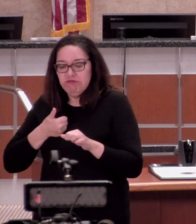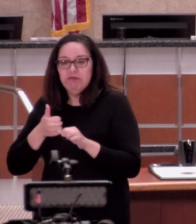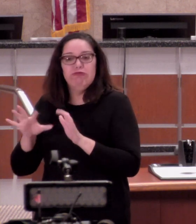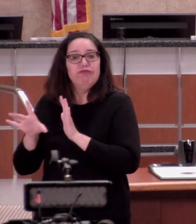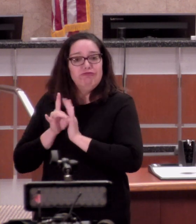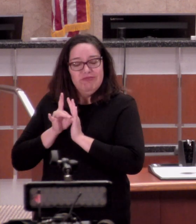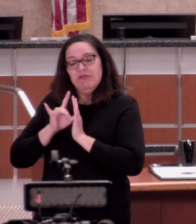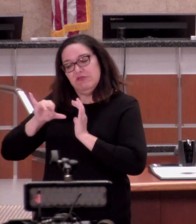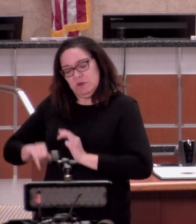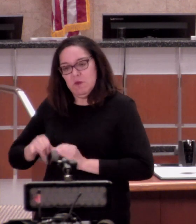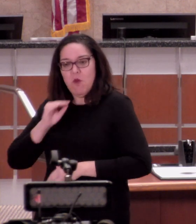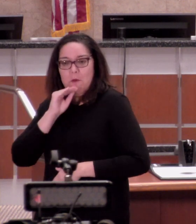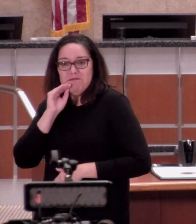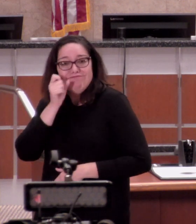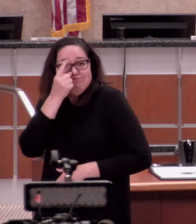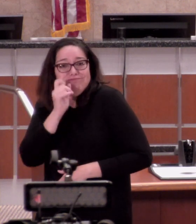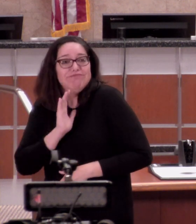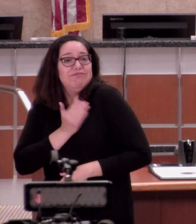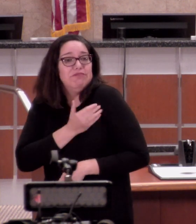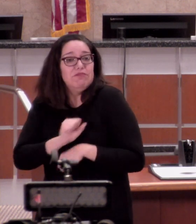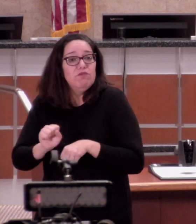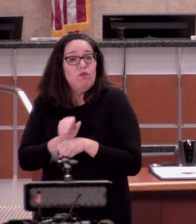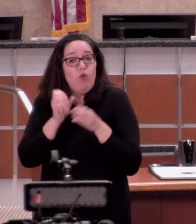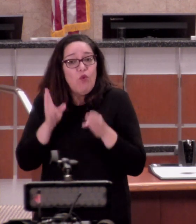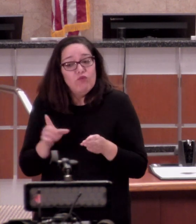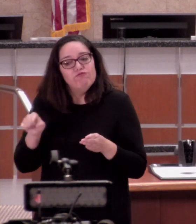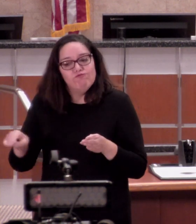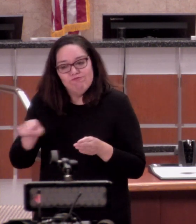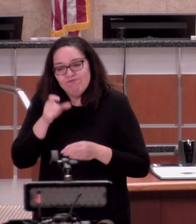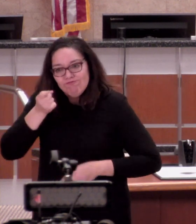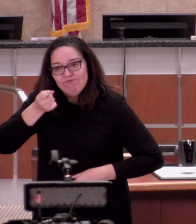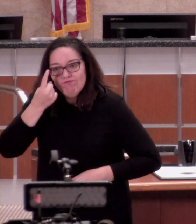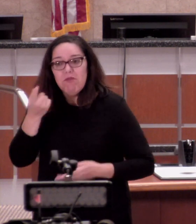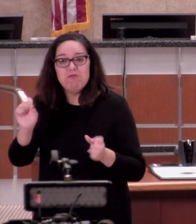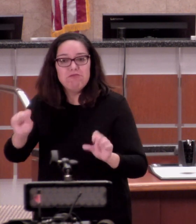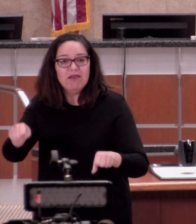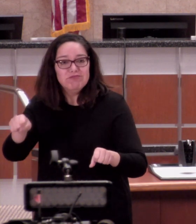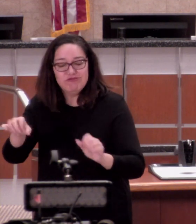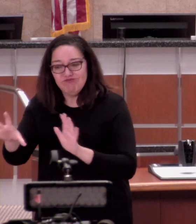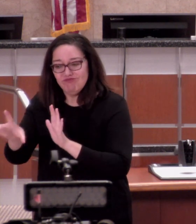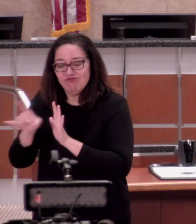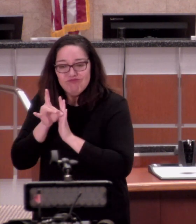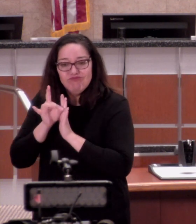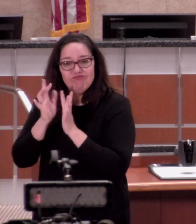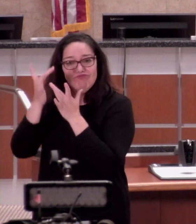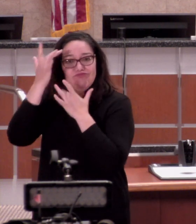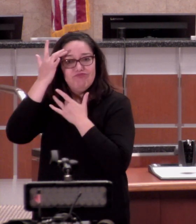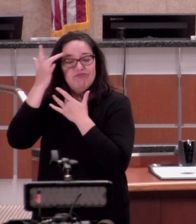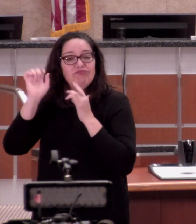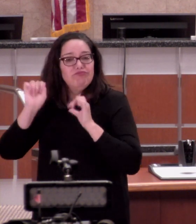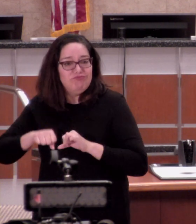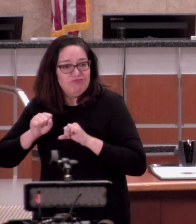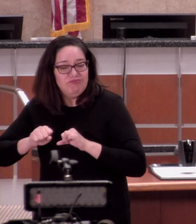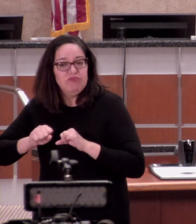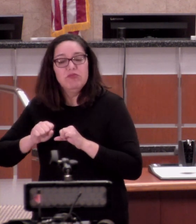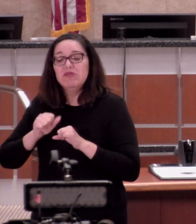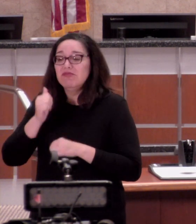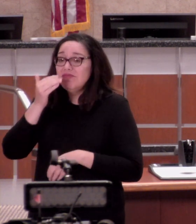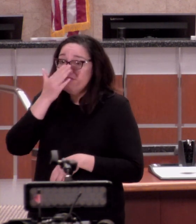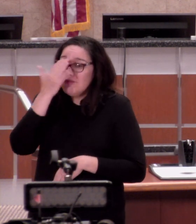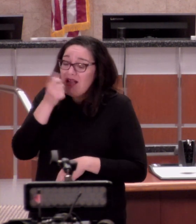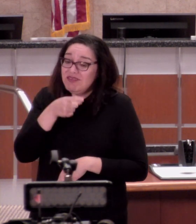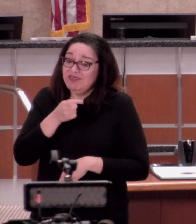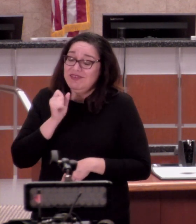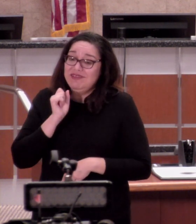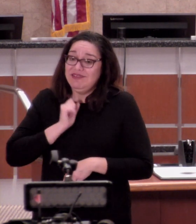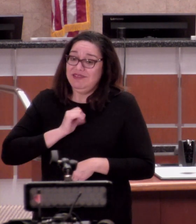employees know that there is a chance that they could get it. We have, because of the staff shortage at the Koisberg facility, we